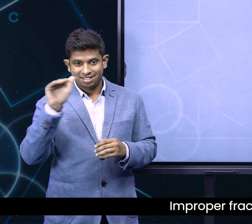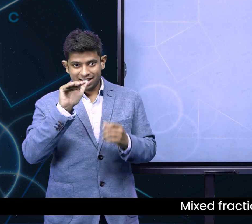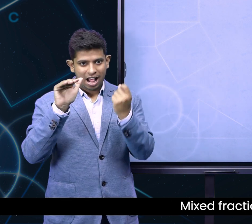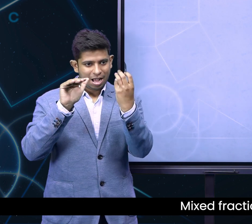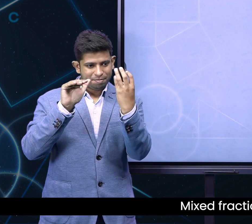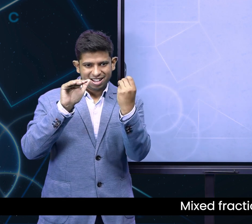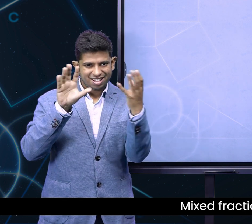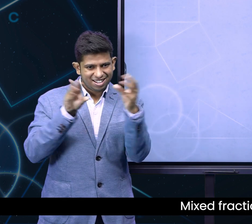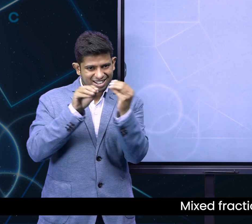mixed fractions,